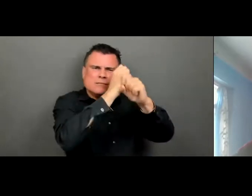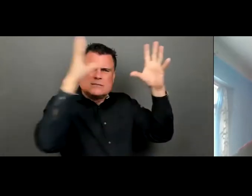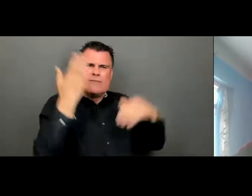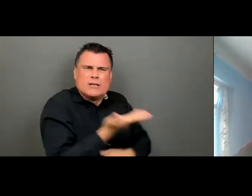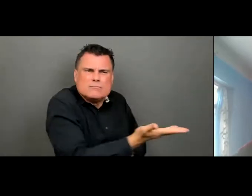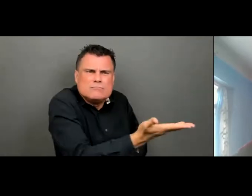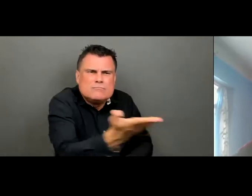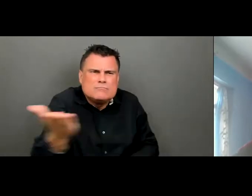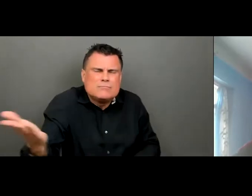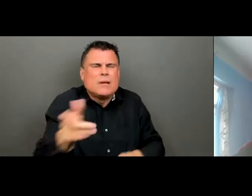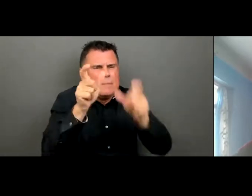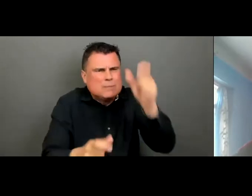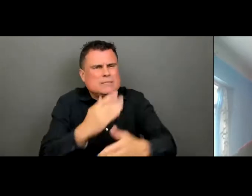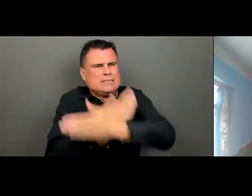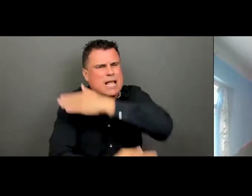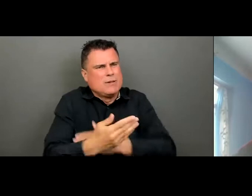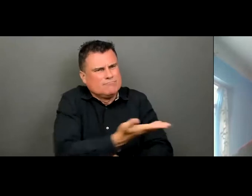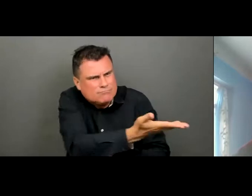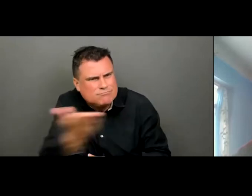system would not be excluded.